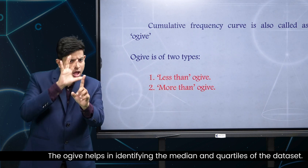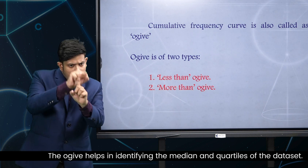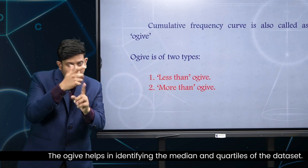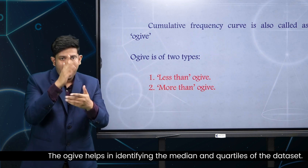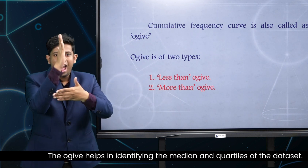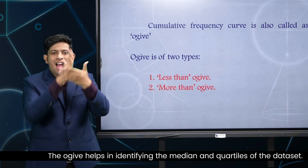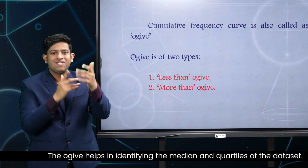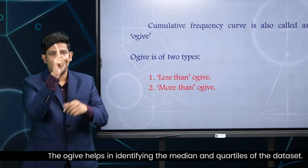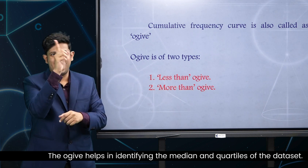dataset.